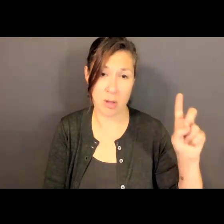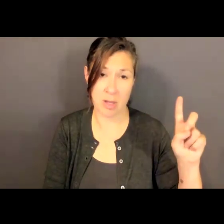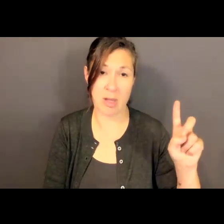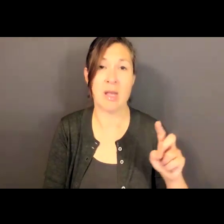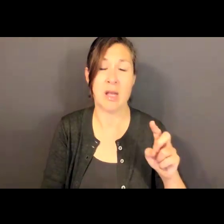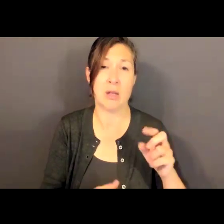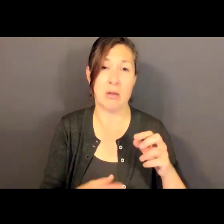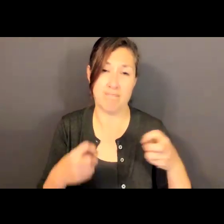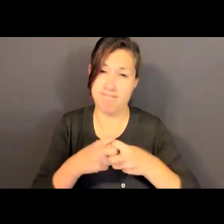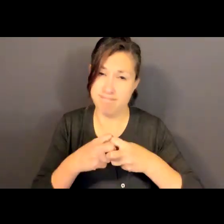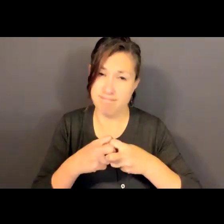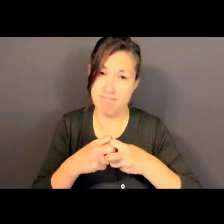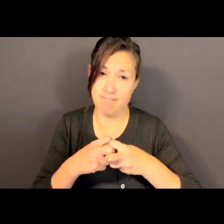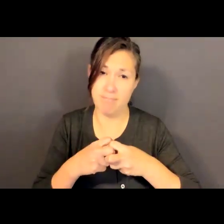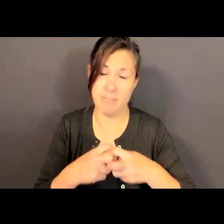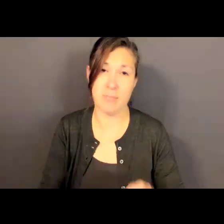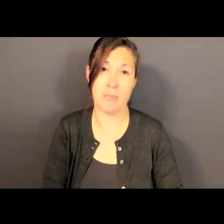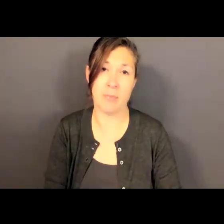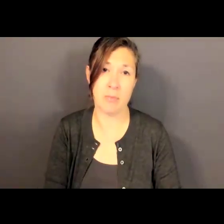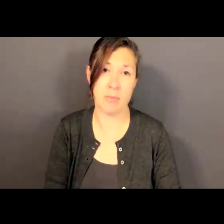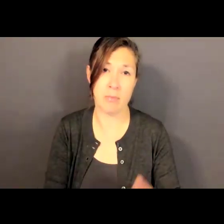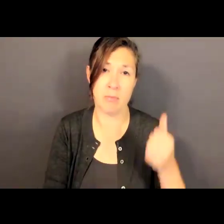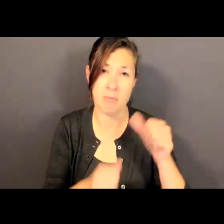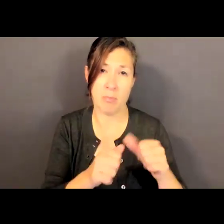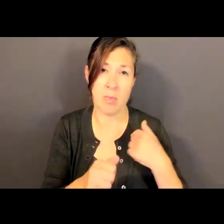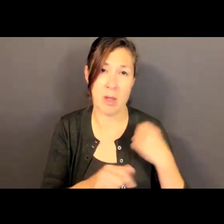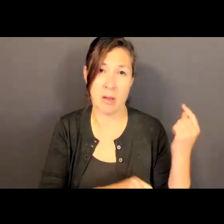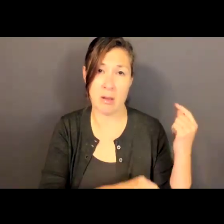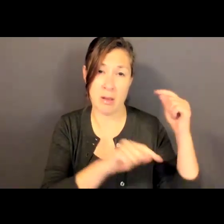facing. I came to America